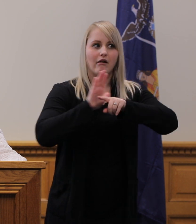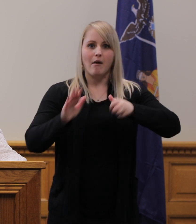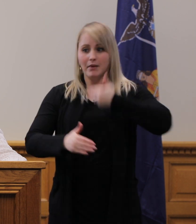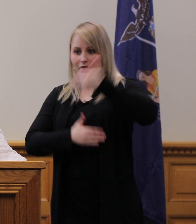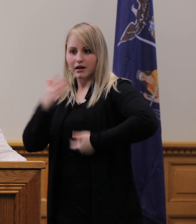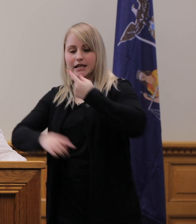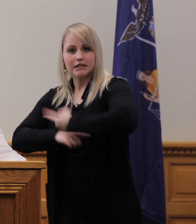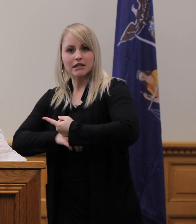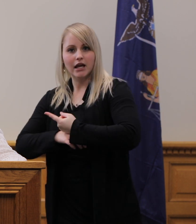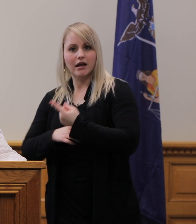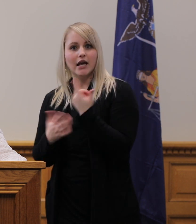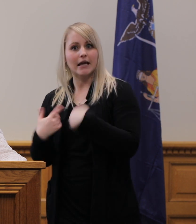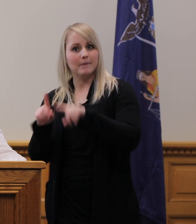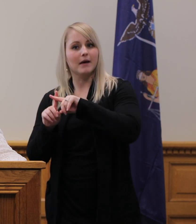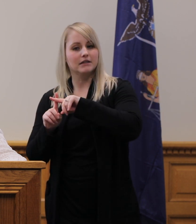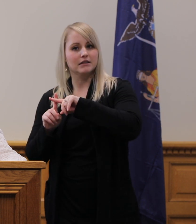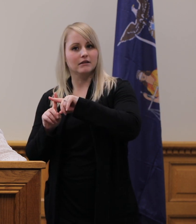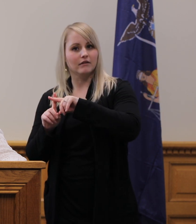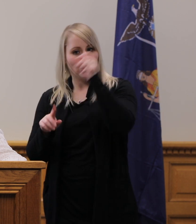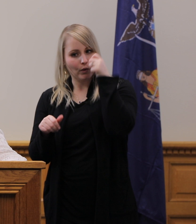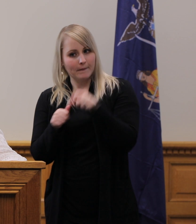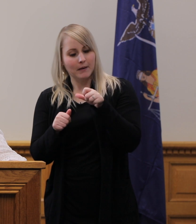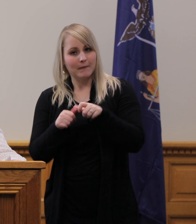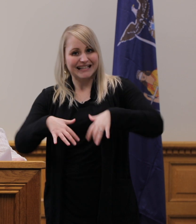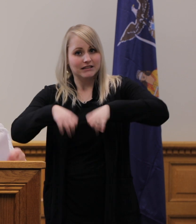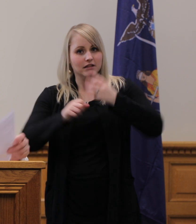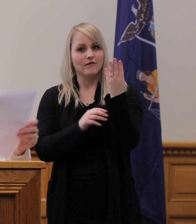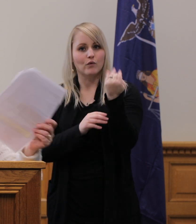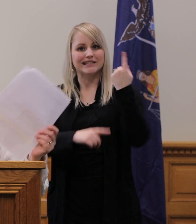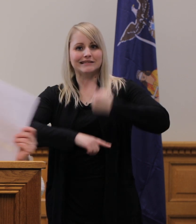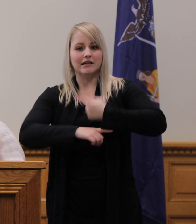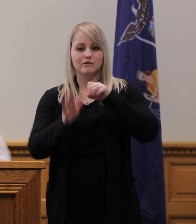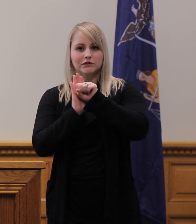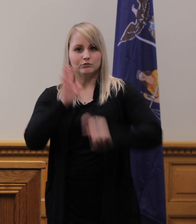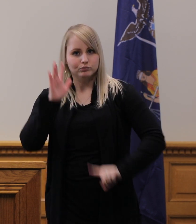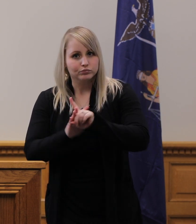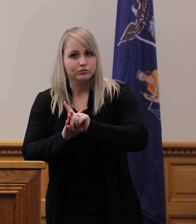to 14 days after you've been exposed. Thank you.